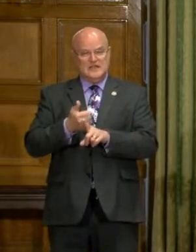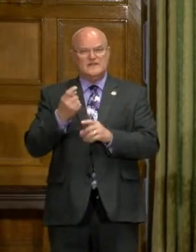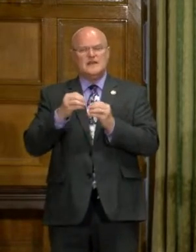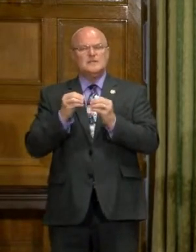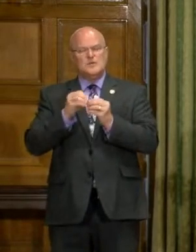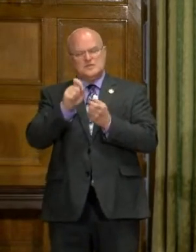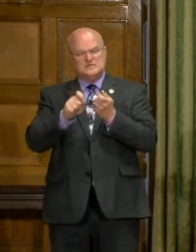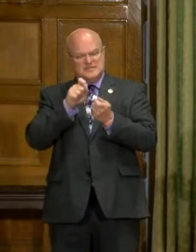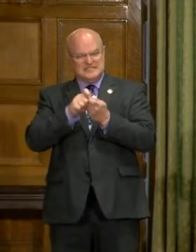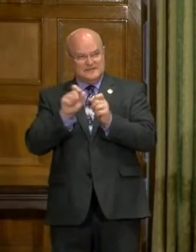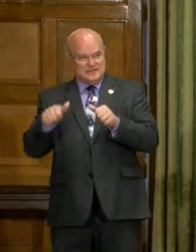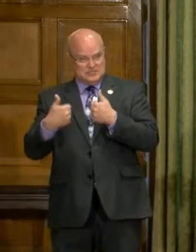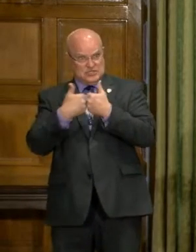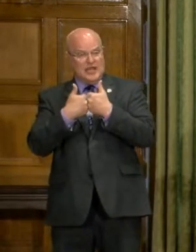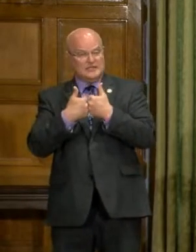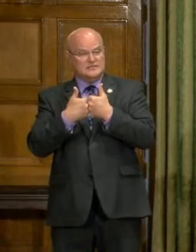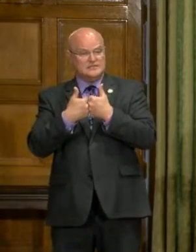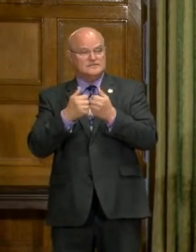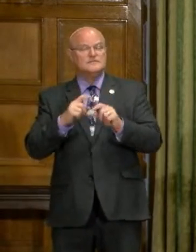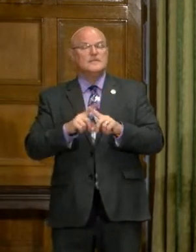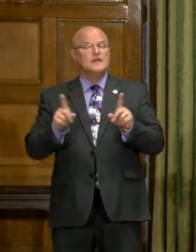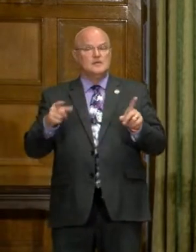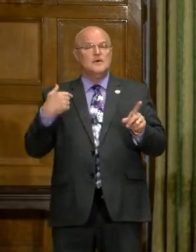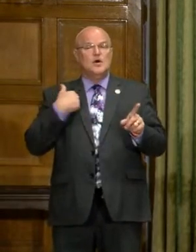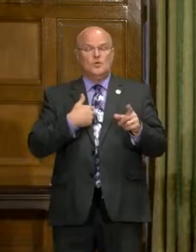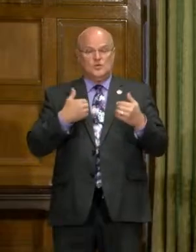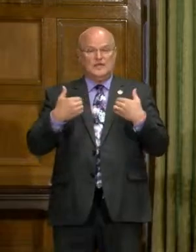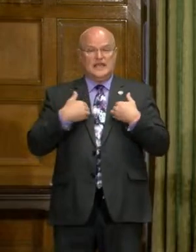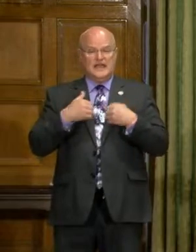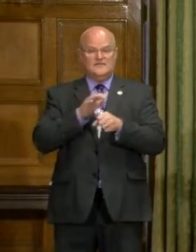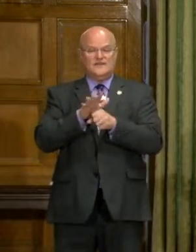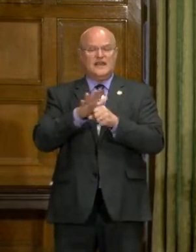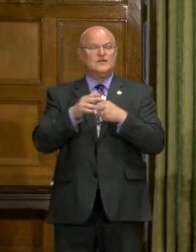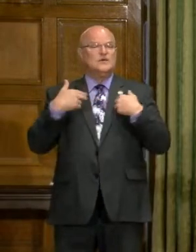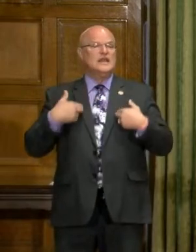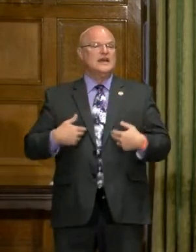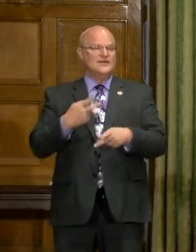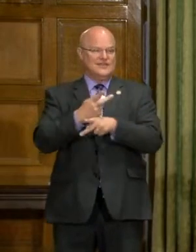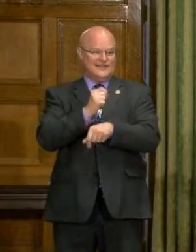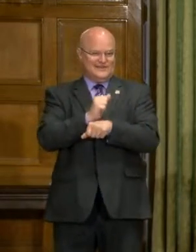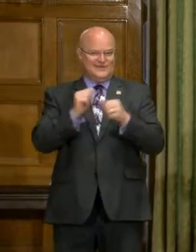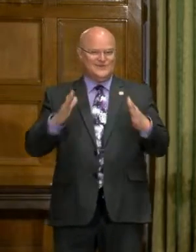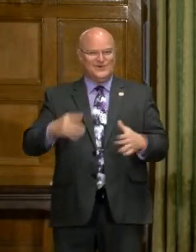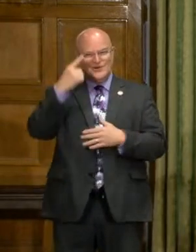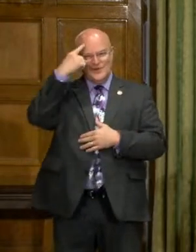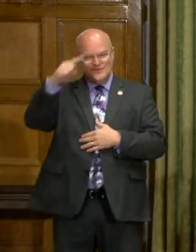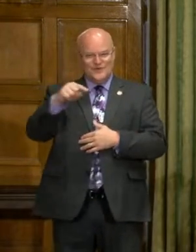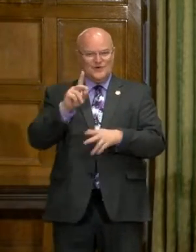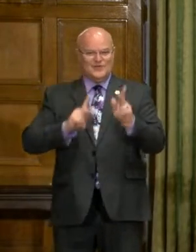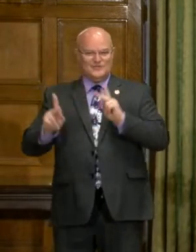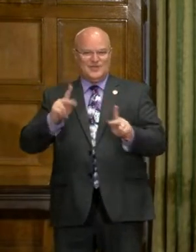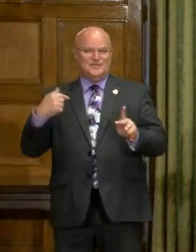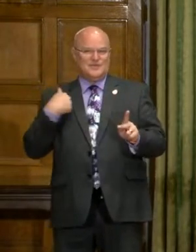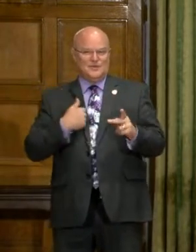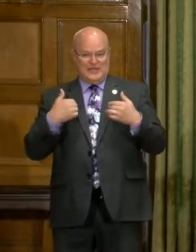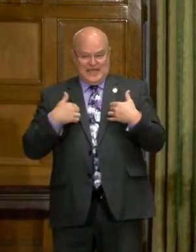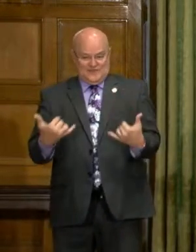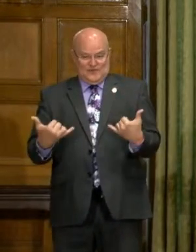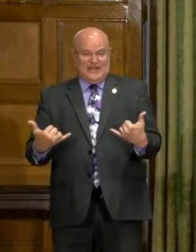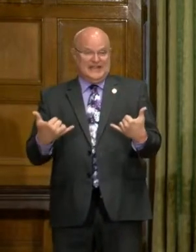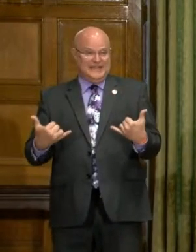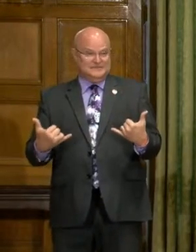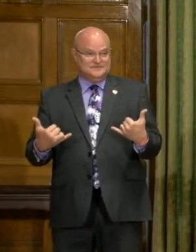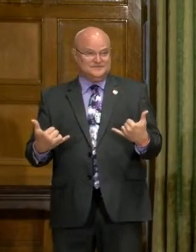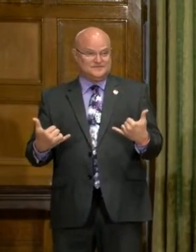little bit more specific challenge, but we do have adequate healthcare workers for the patients that we have right